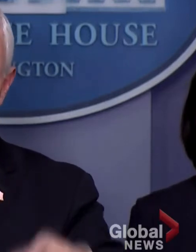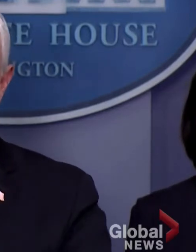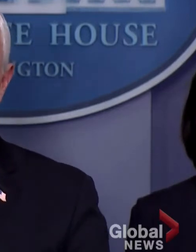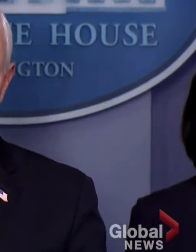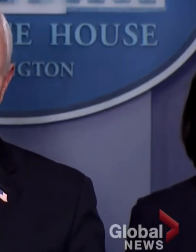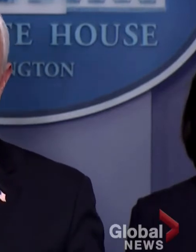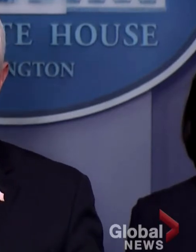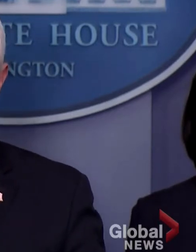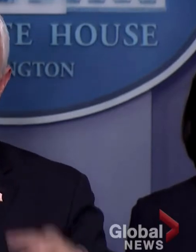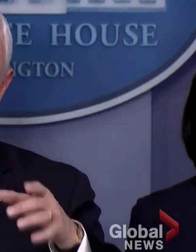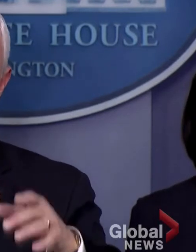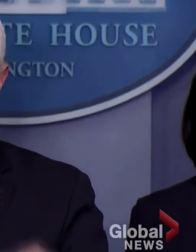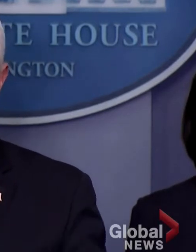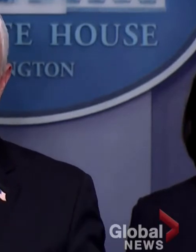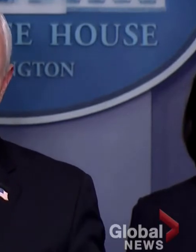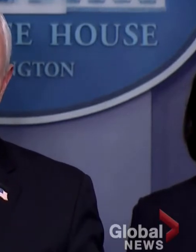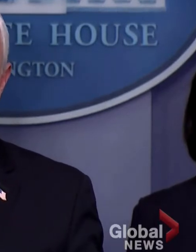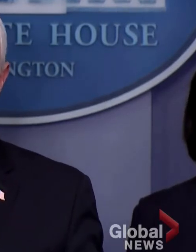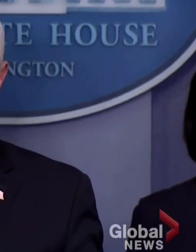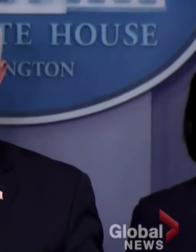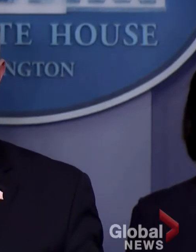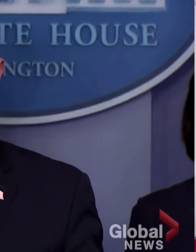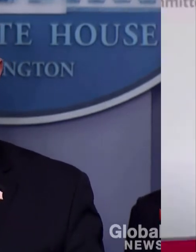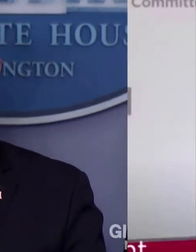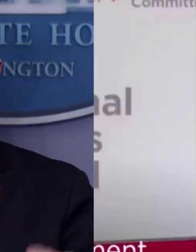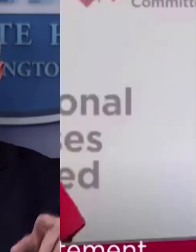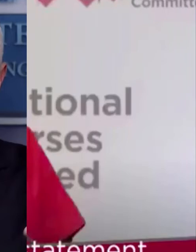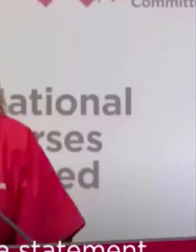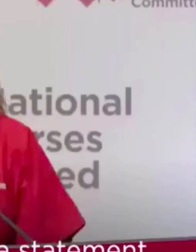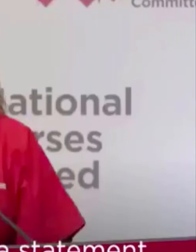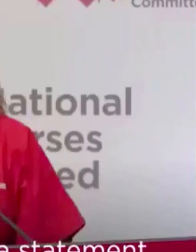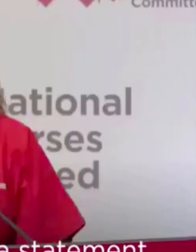we're working with members of Congress, and we'll be